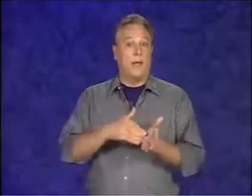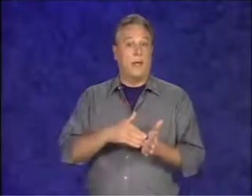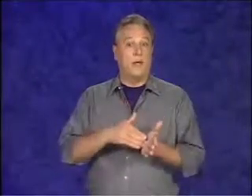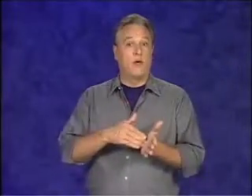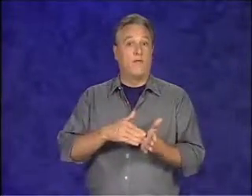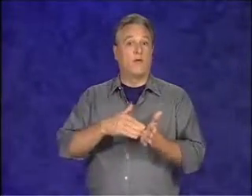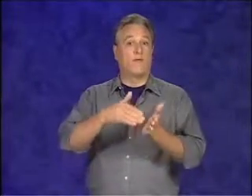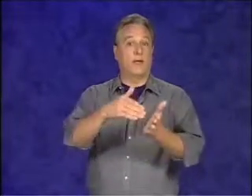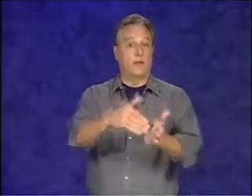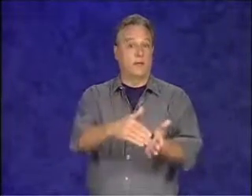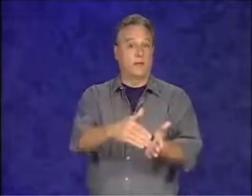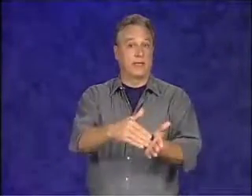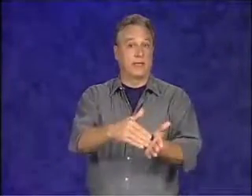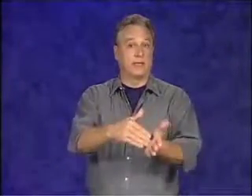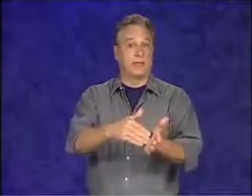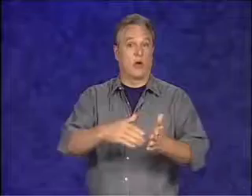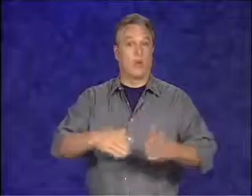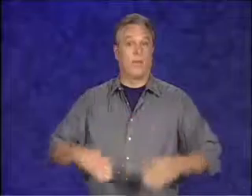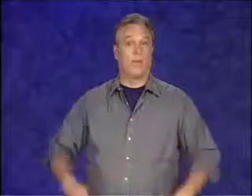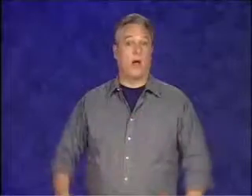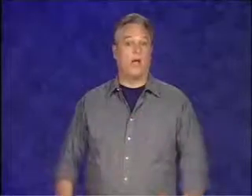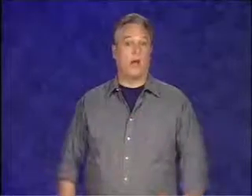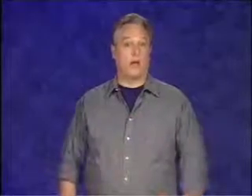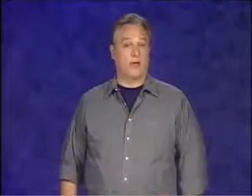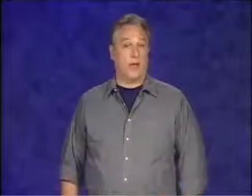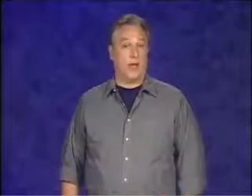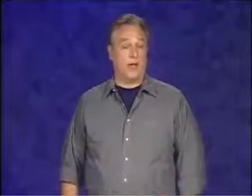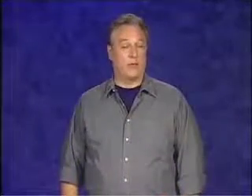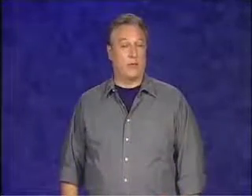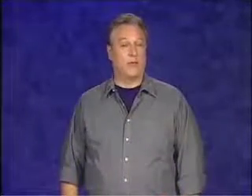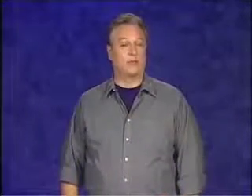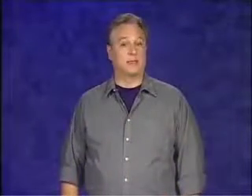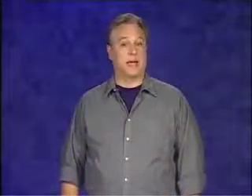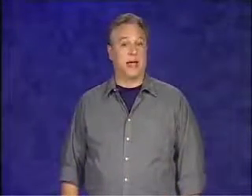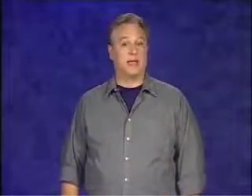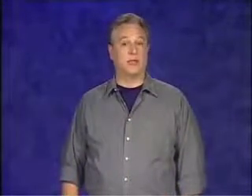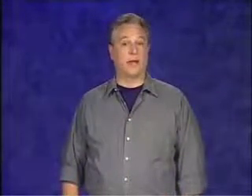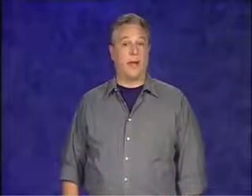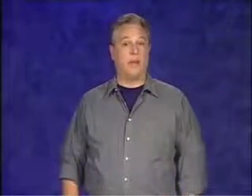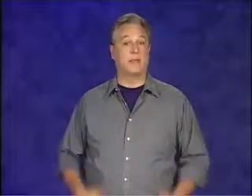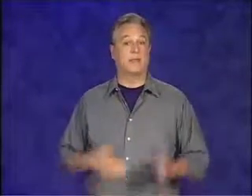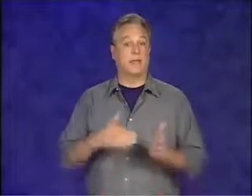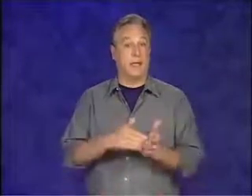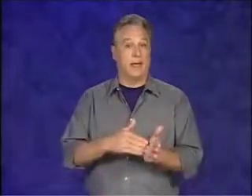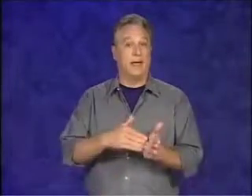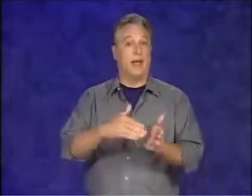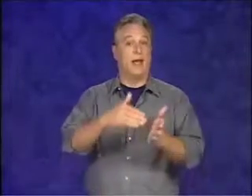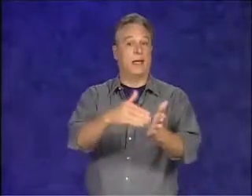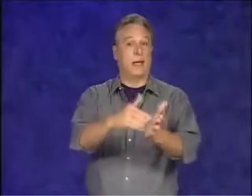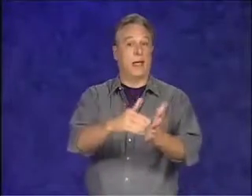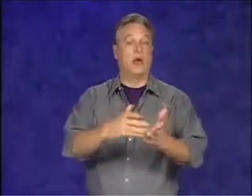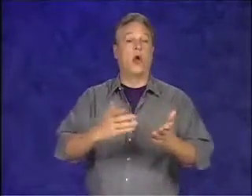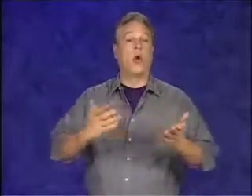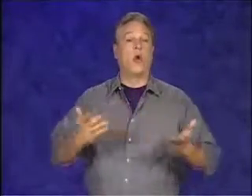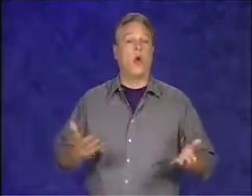Repeatedly moving your fingertips against the open palm of your other hand represents an action that happens again and again,